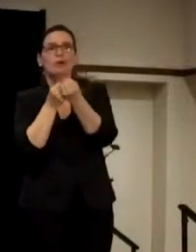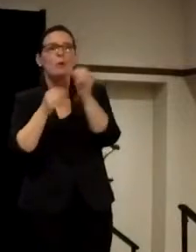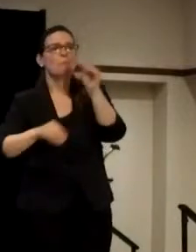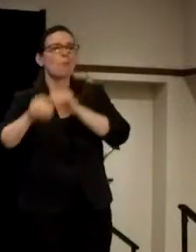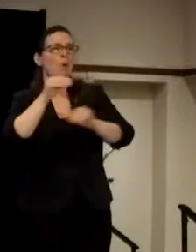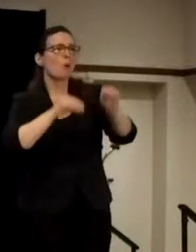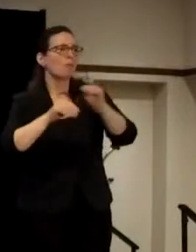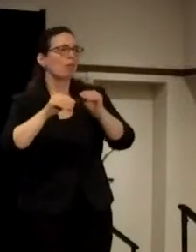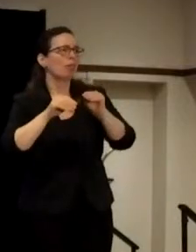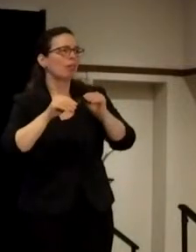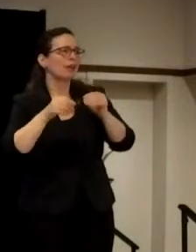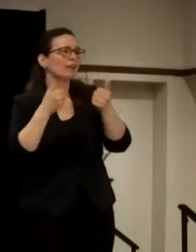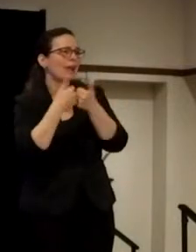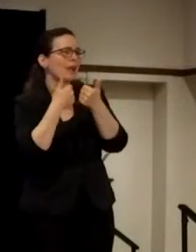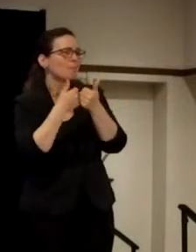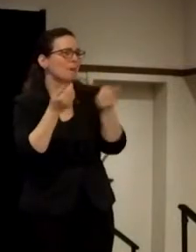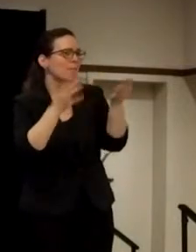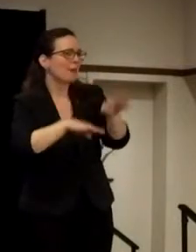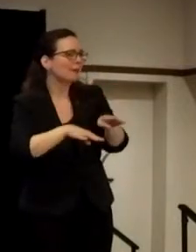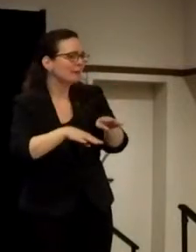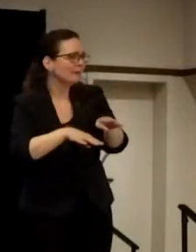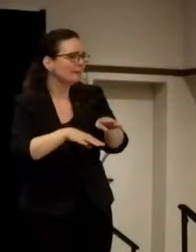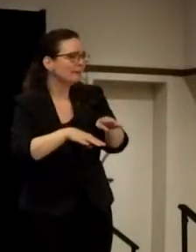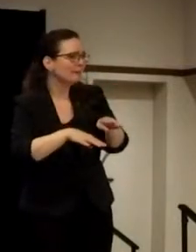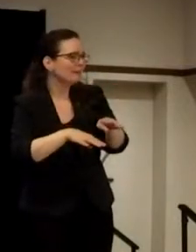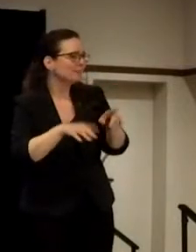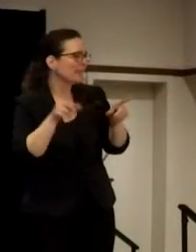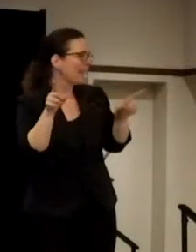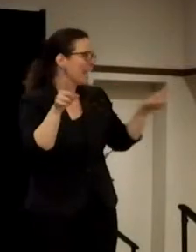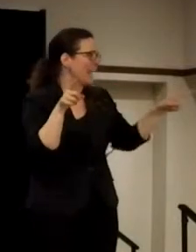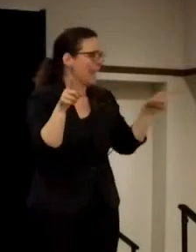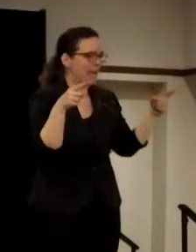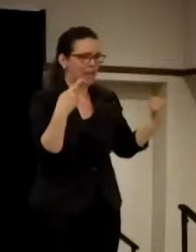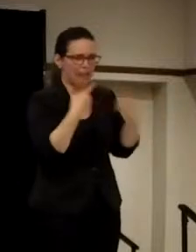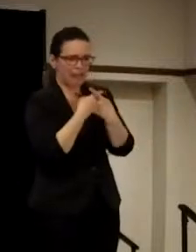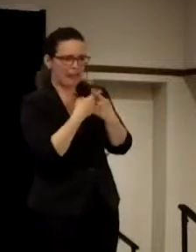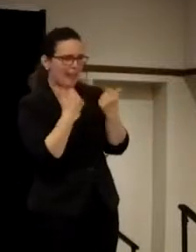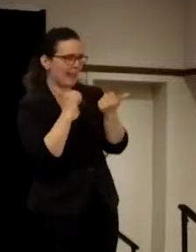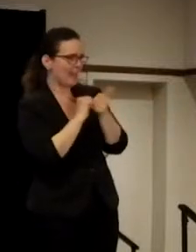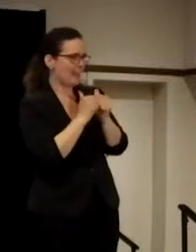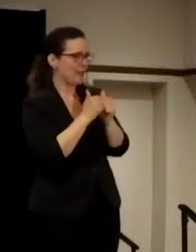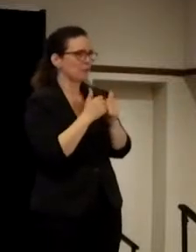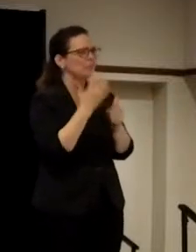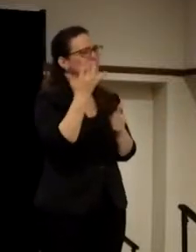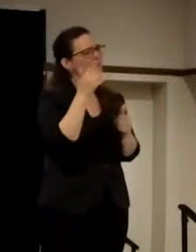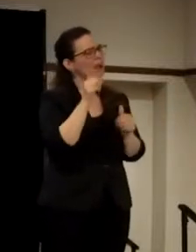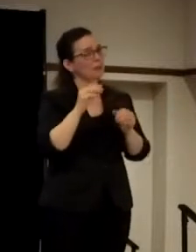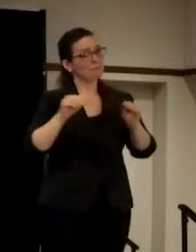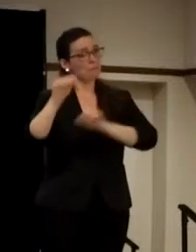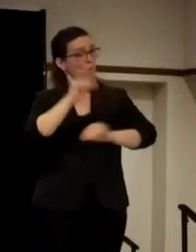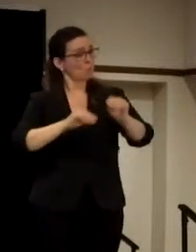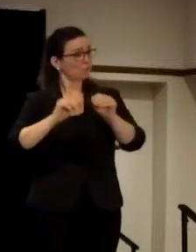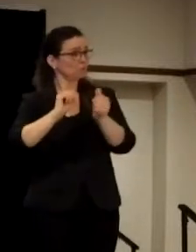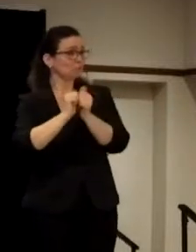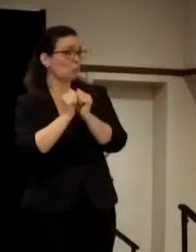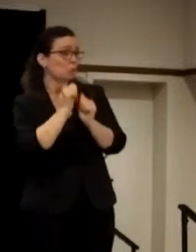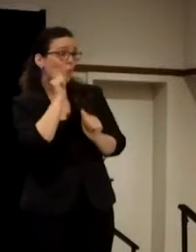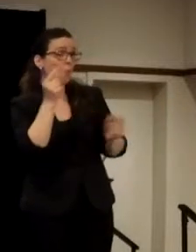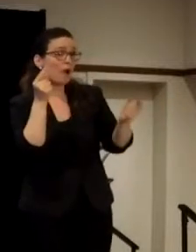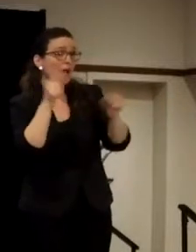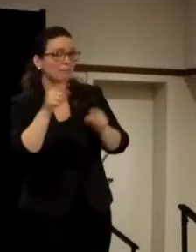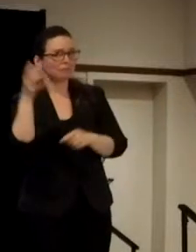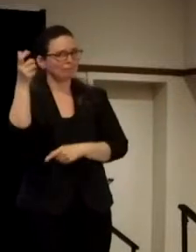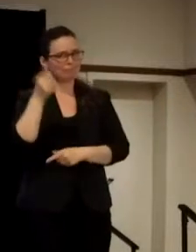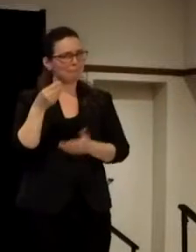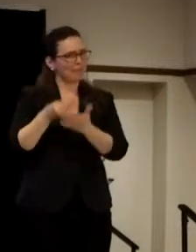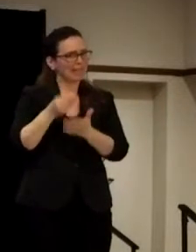need to be recognized in this. So those are two key items with the New York State budget that we are following, and hopefully we'll